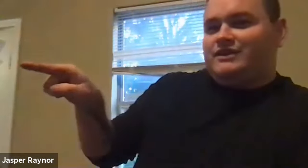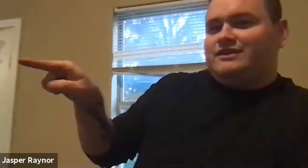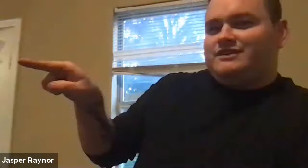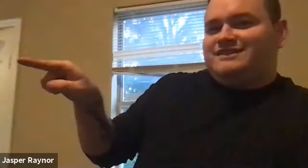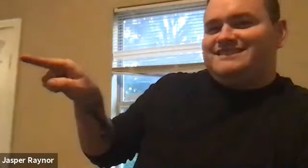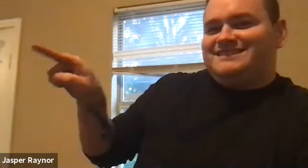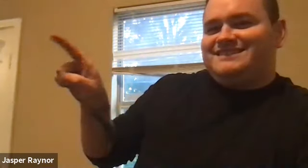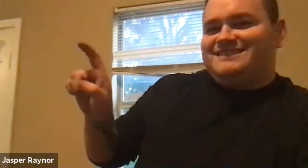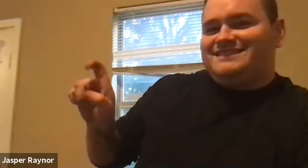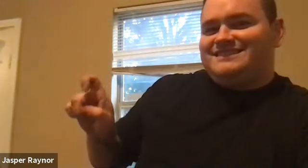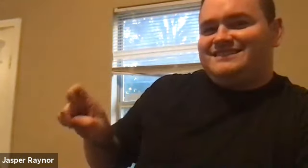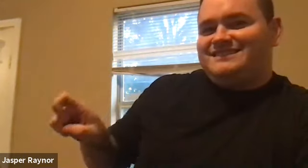Oh,